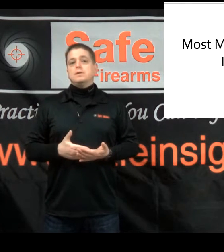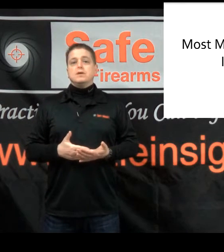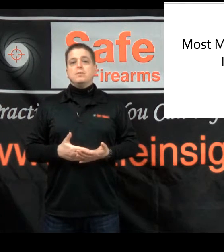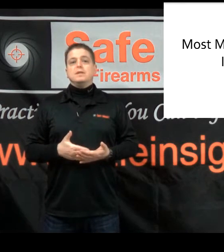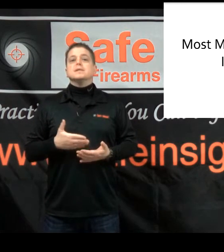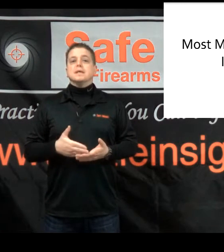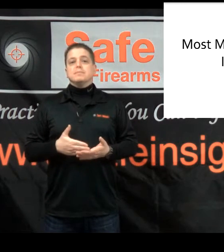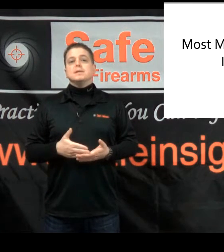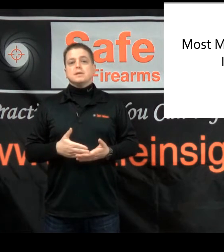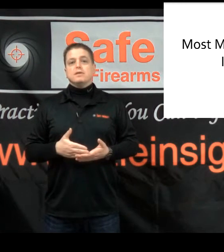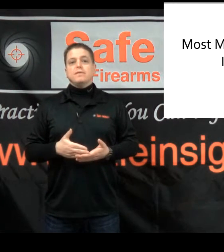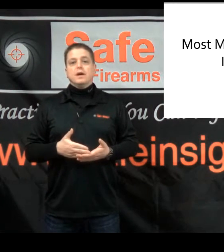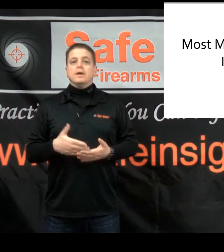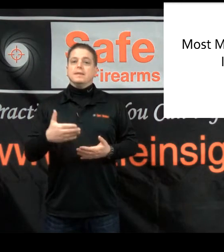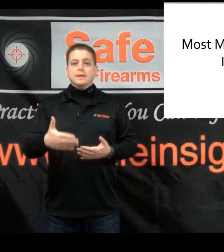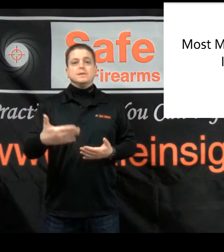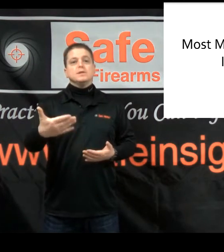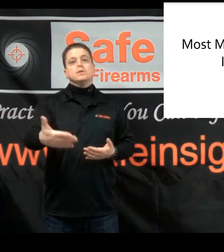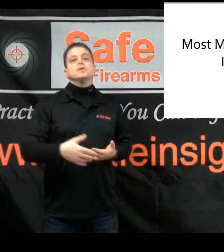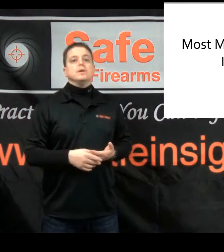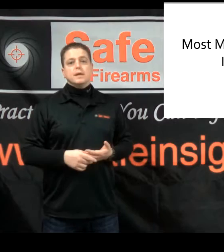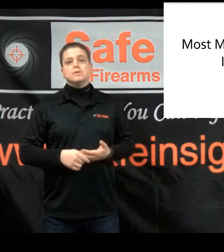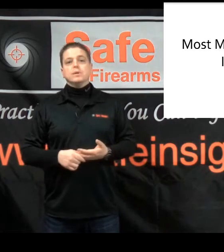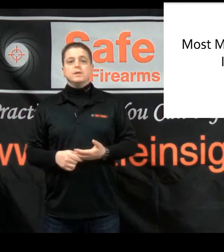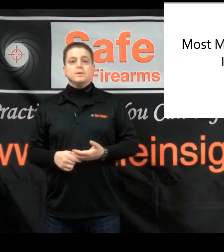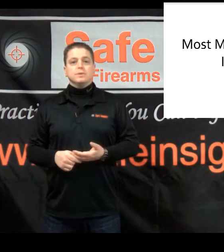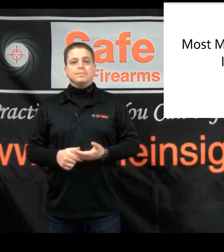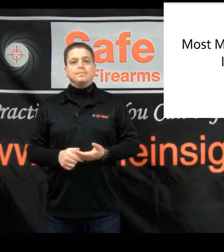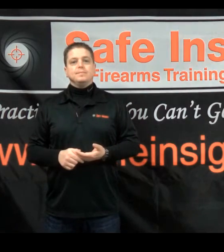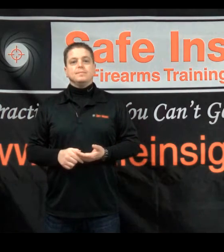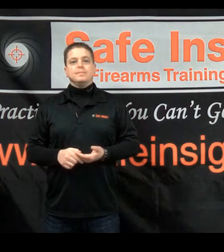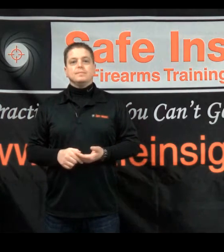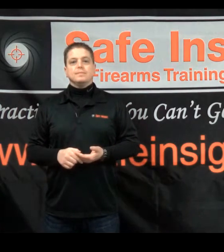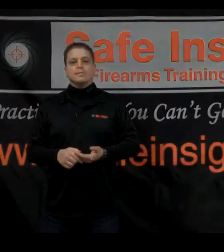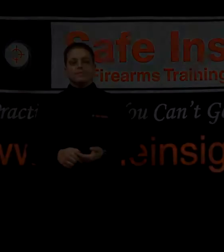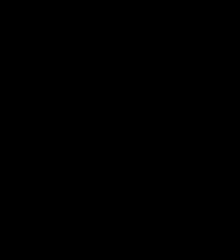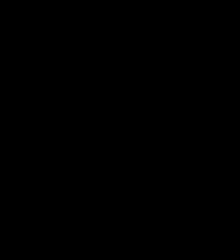deal with is going to be center fire unless you're shooting a .22.